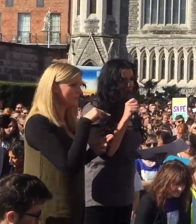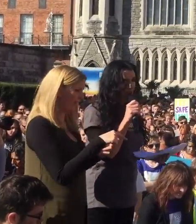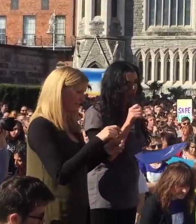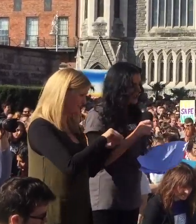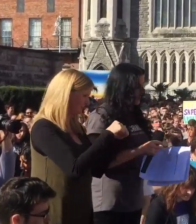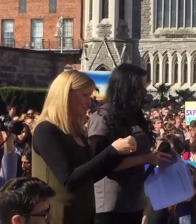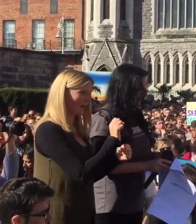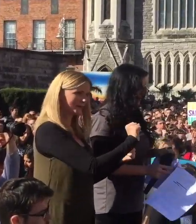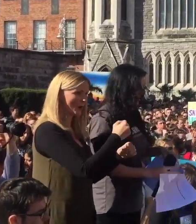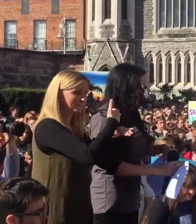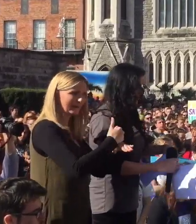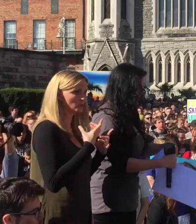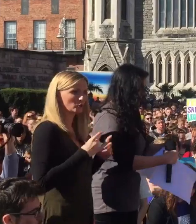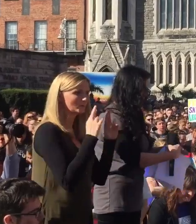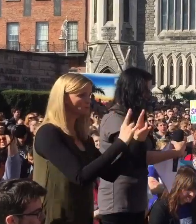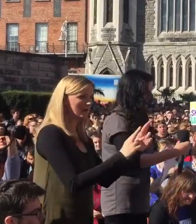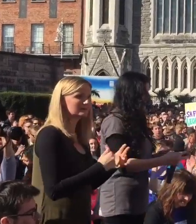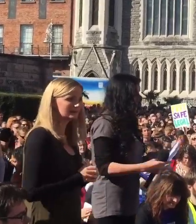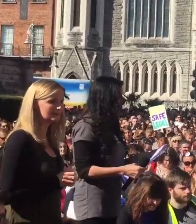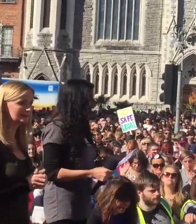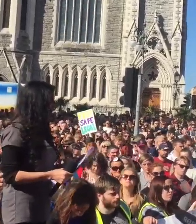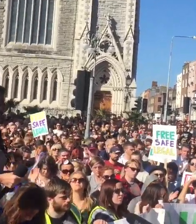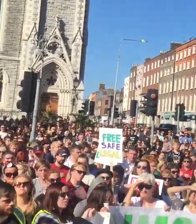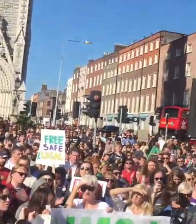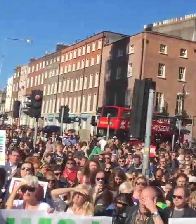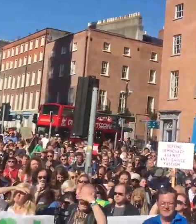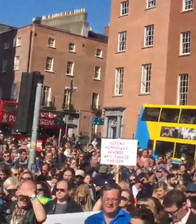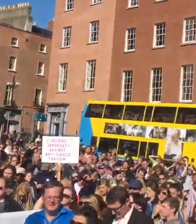basic human rights.